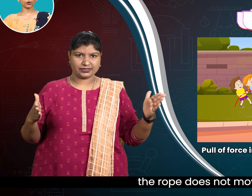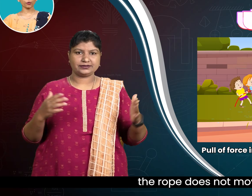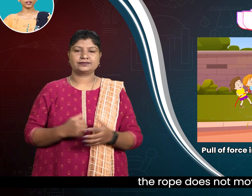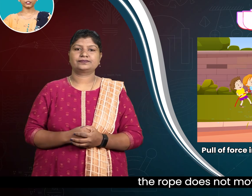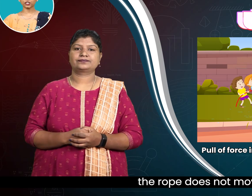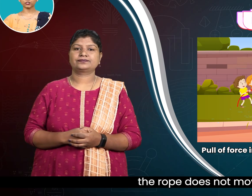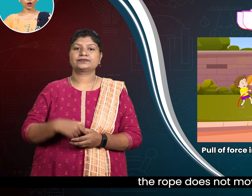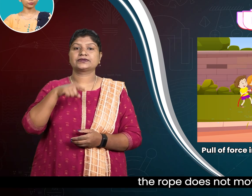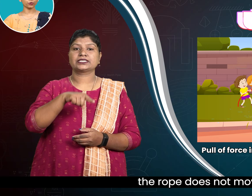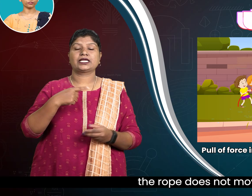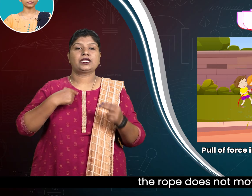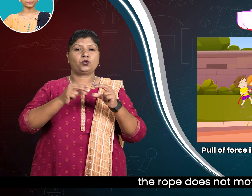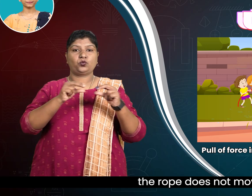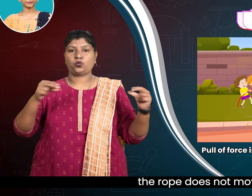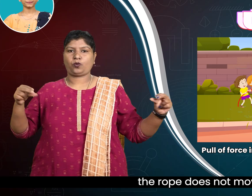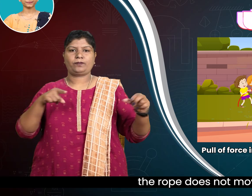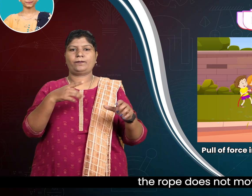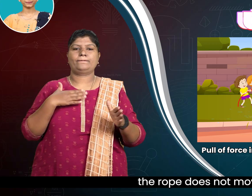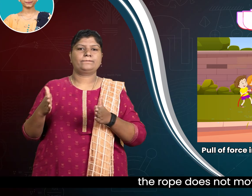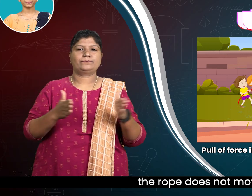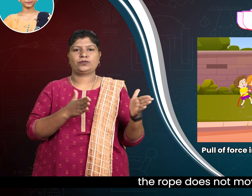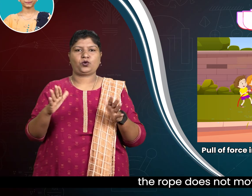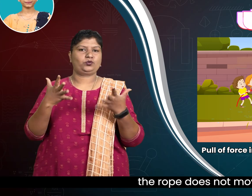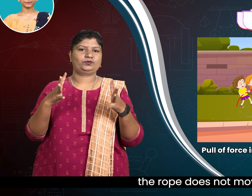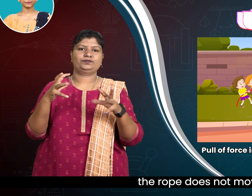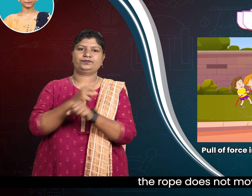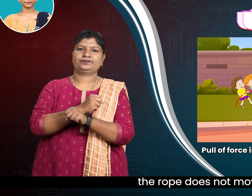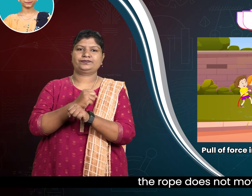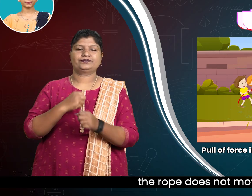the rope does not move.